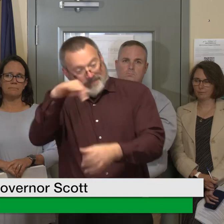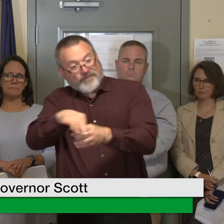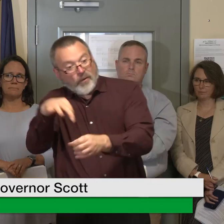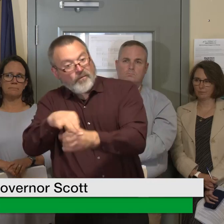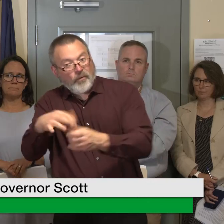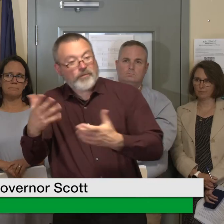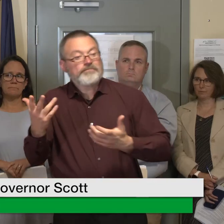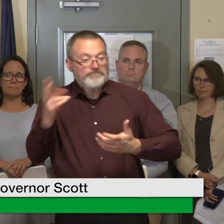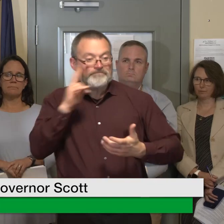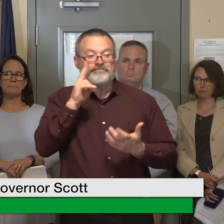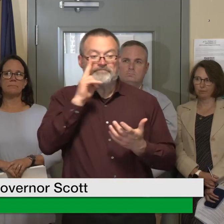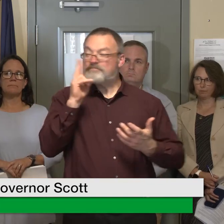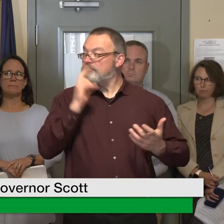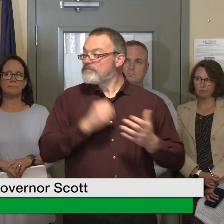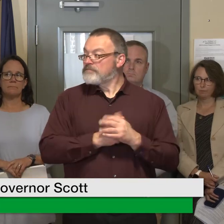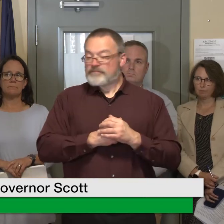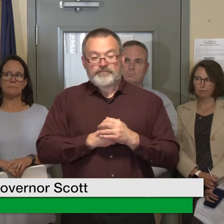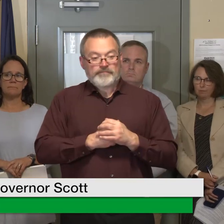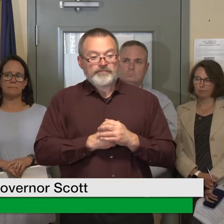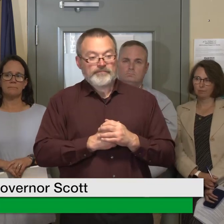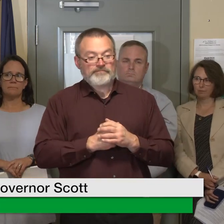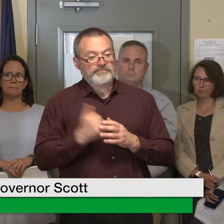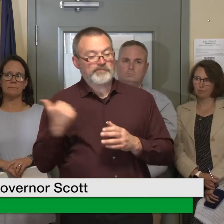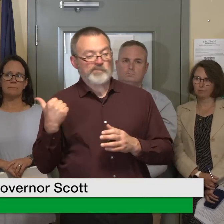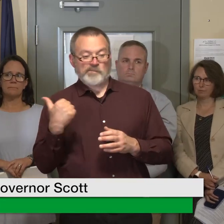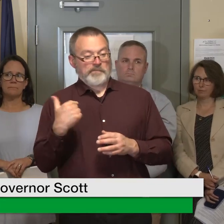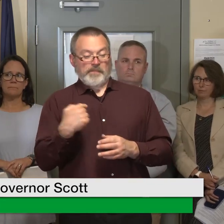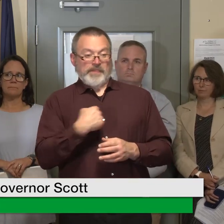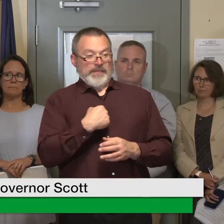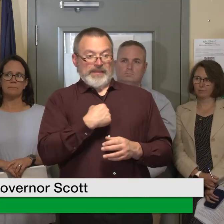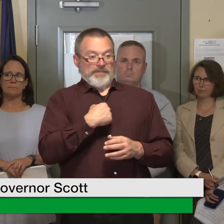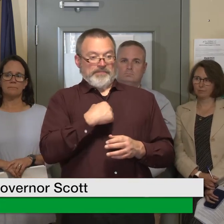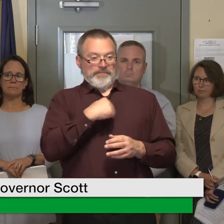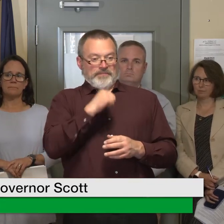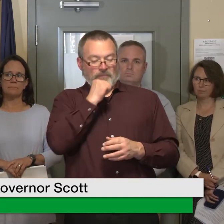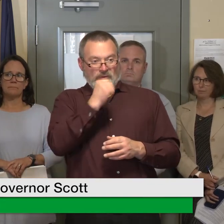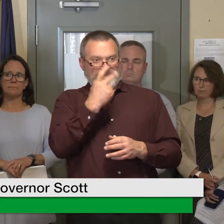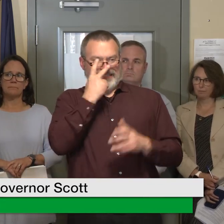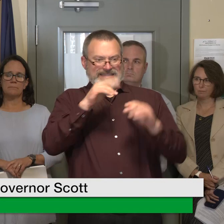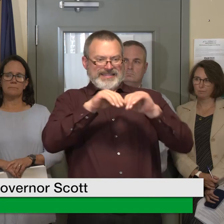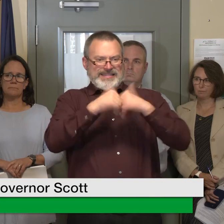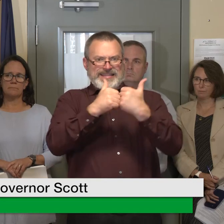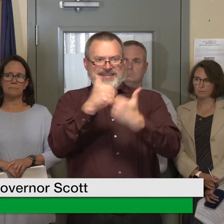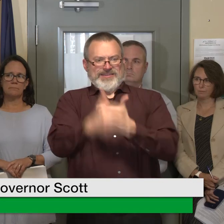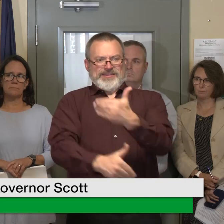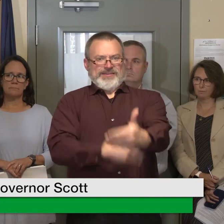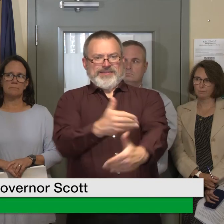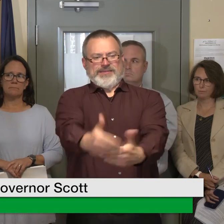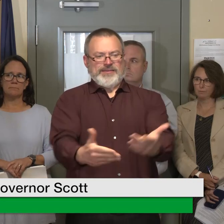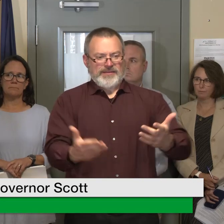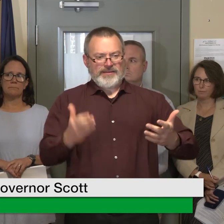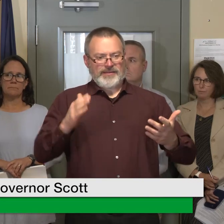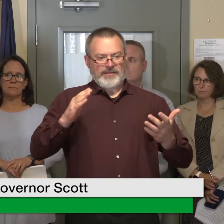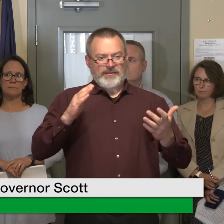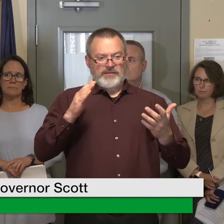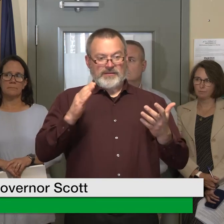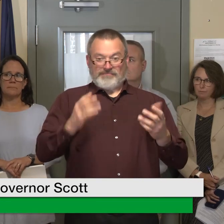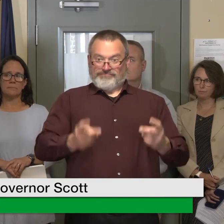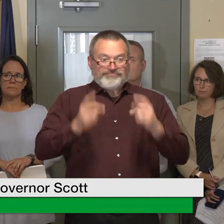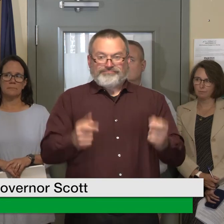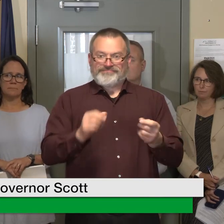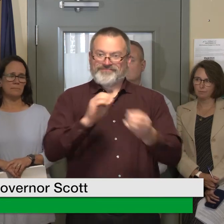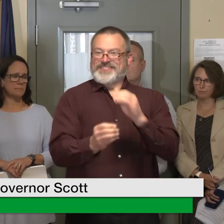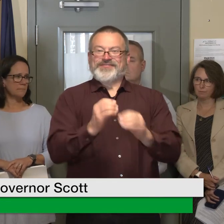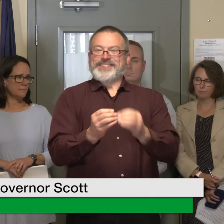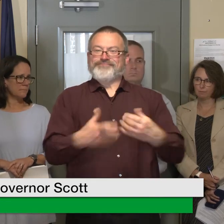to, I don't see any path forward where this is going to immediately fix the situation for this